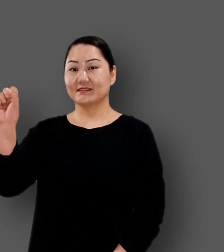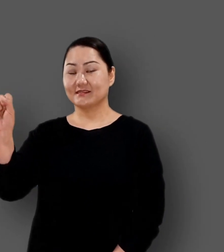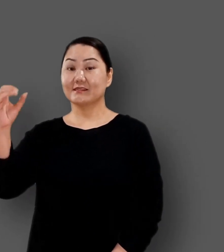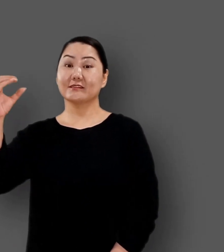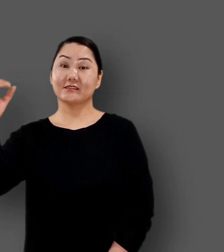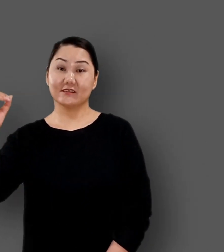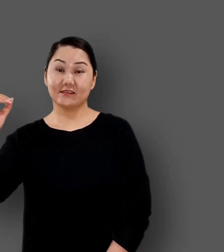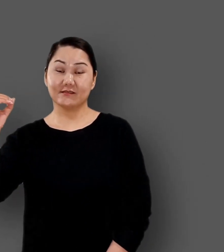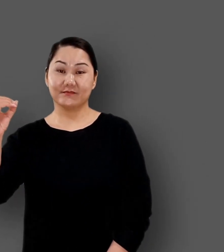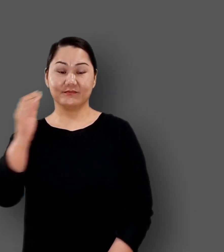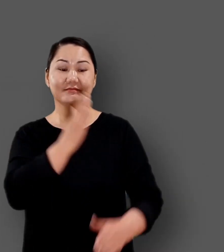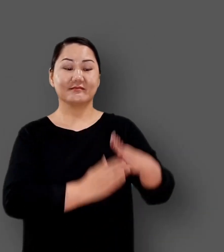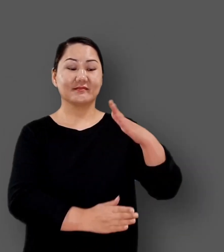Purpose of the position paper.